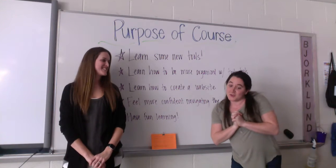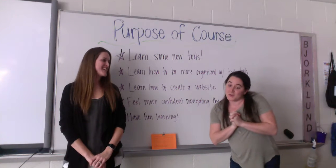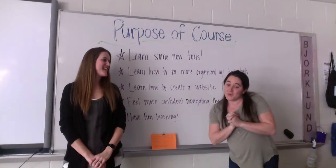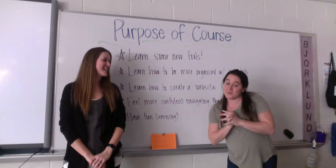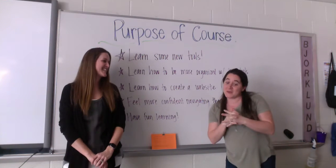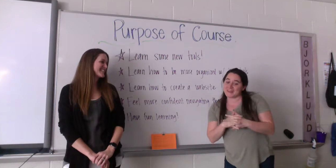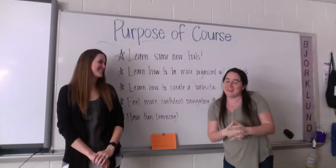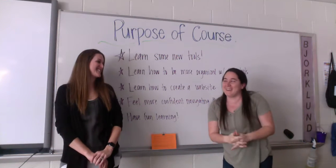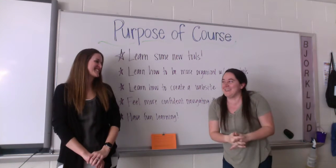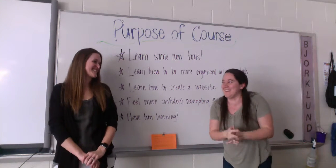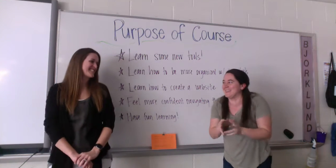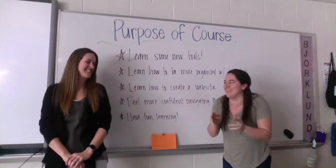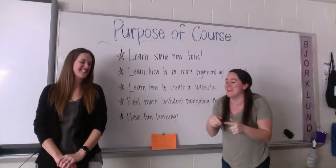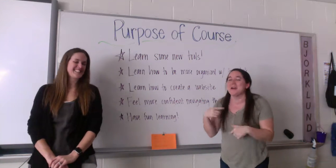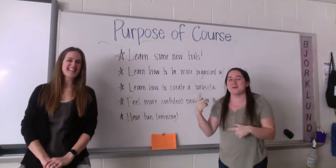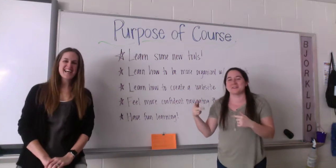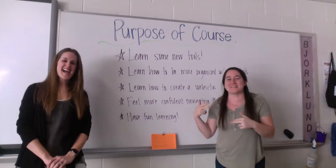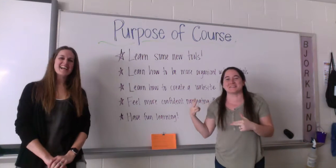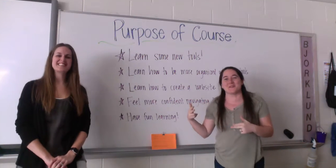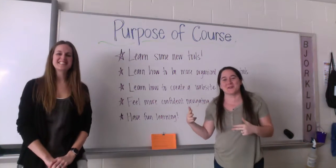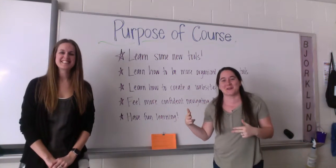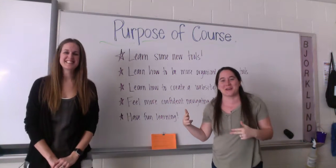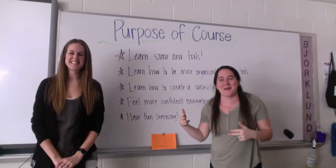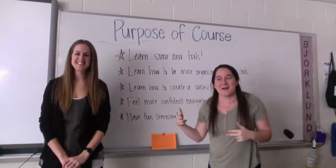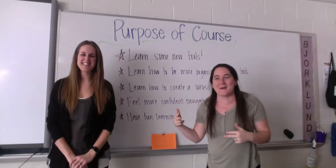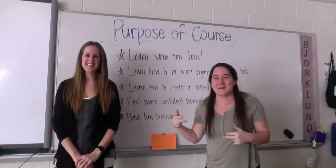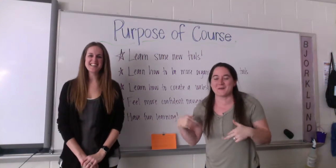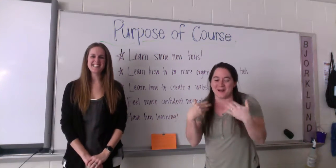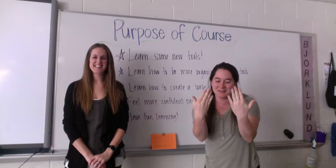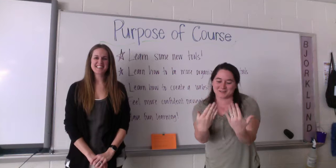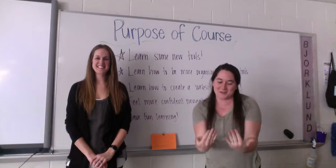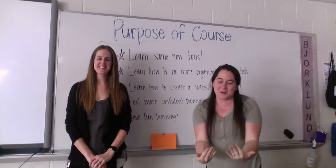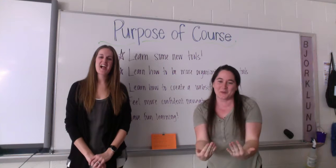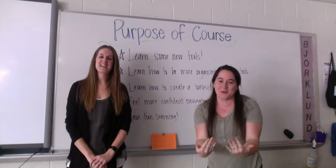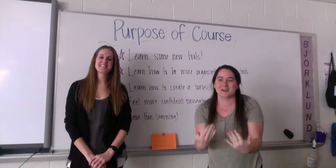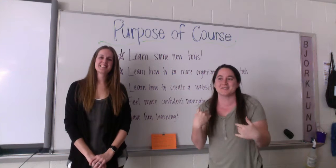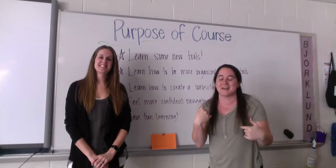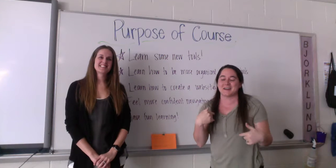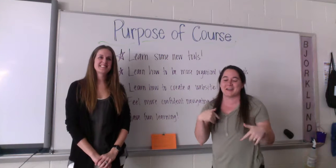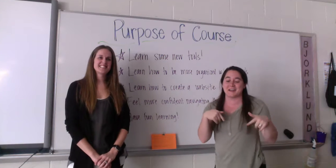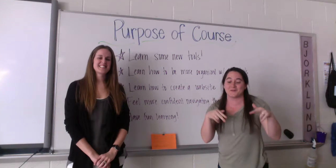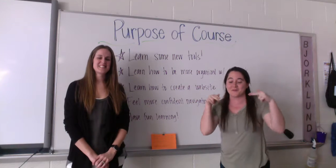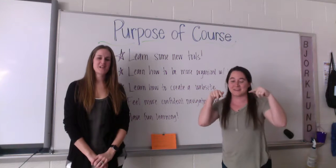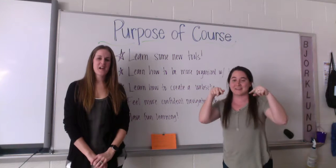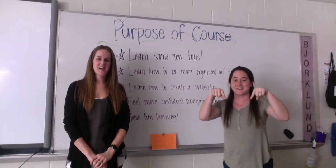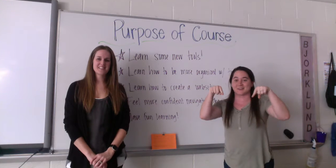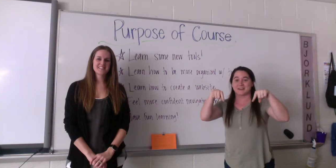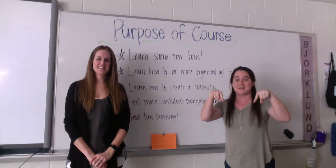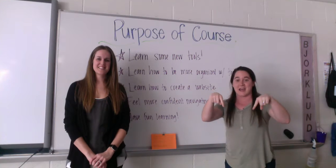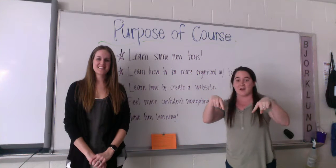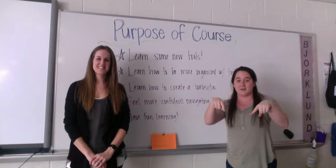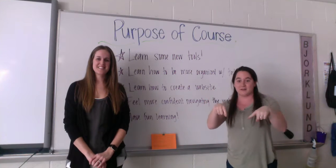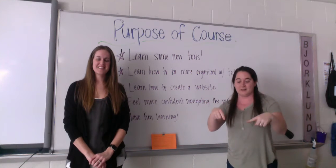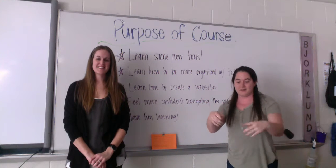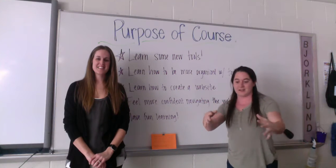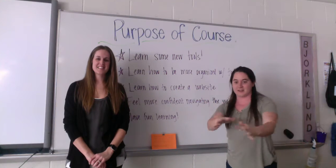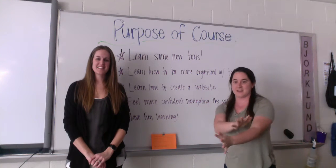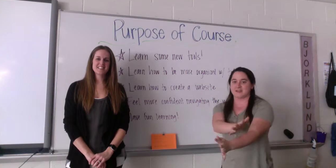So we're just still figuring out how we want to go through our agenda. And if you see us looking down, like in